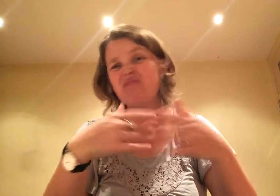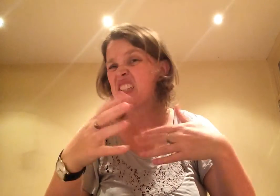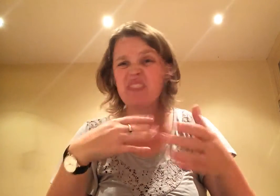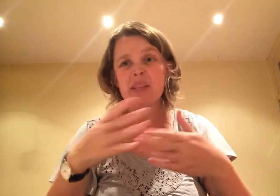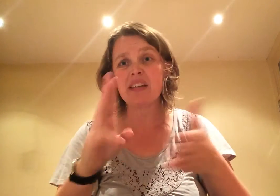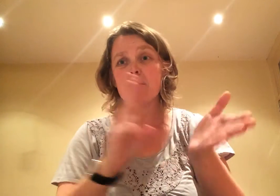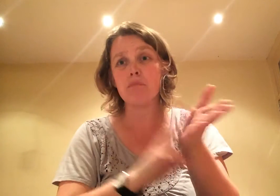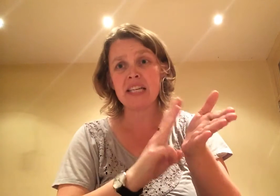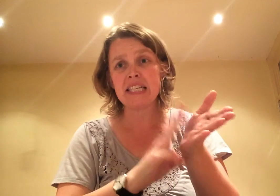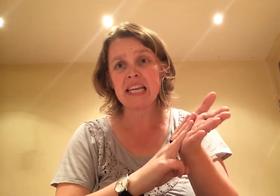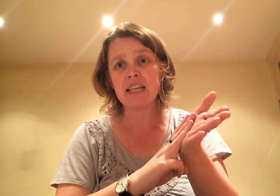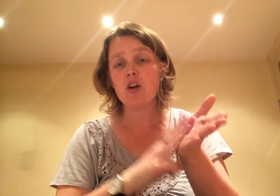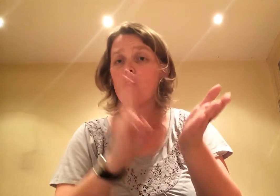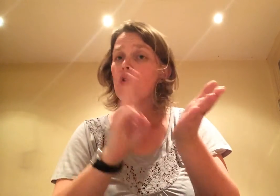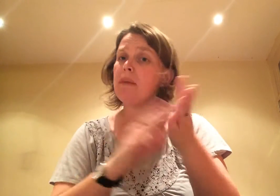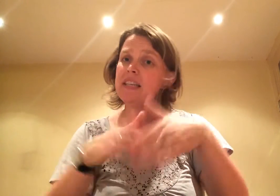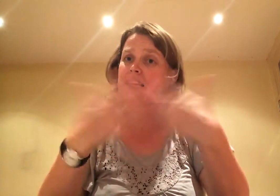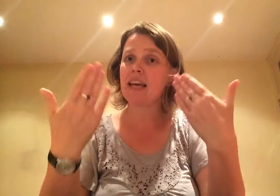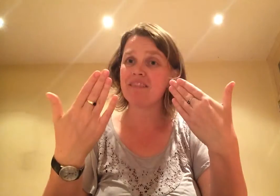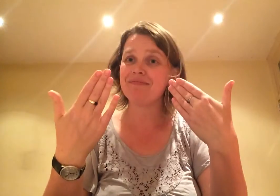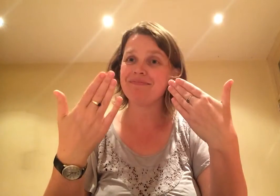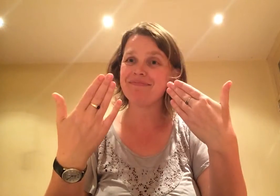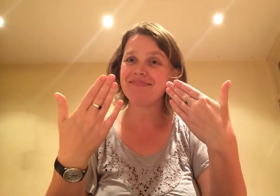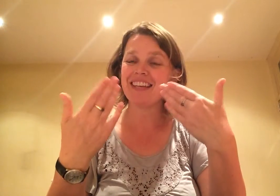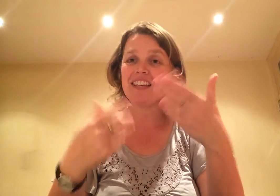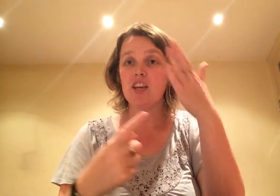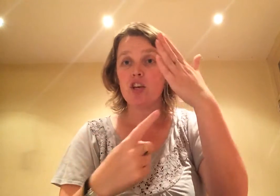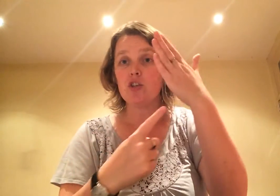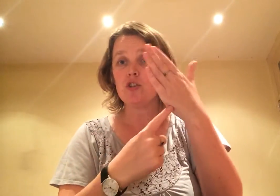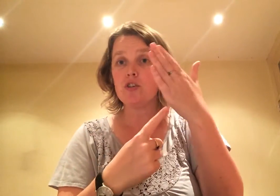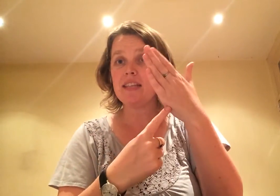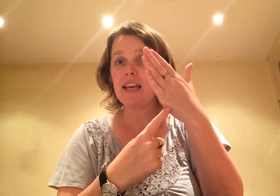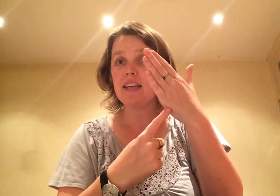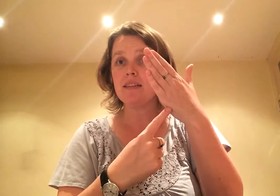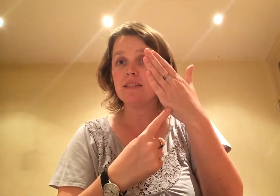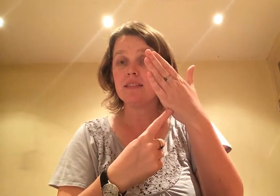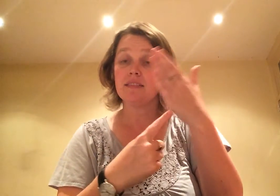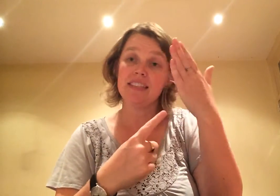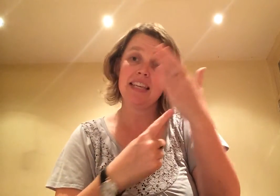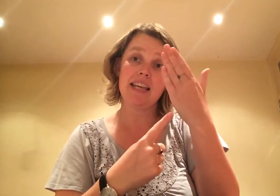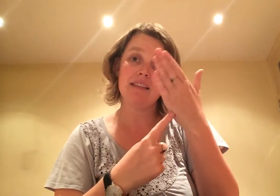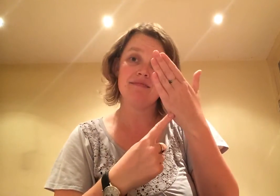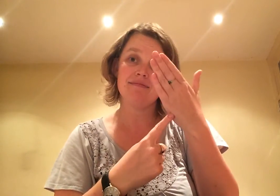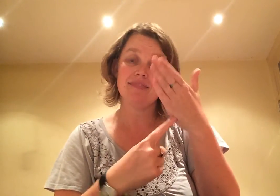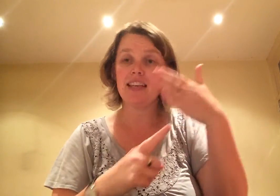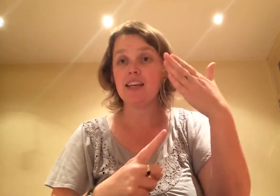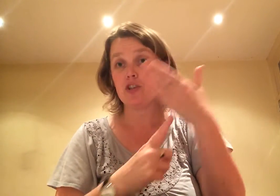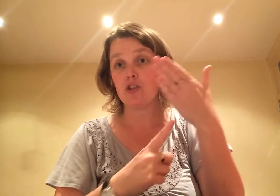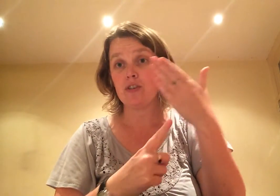Doesn't really matter, Monday or Monday. Okay, Tuesday, T. Okay, Tuesday